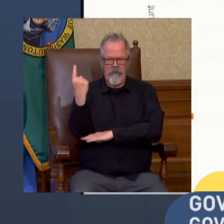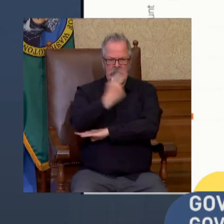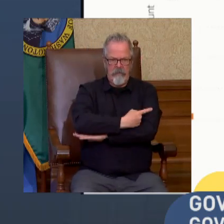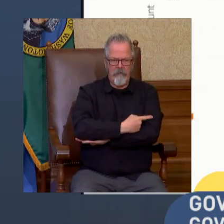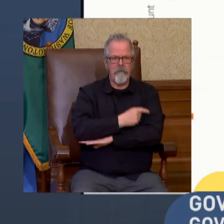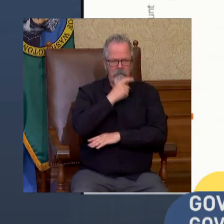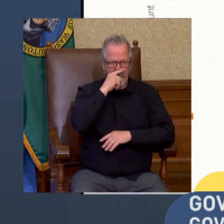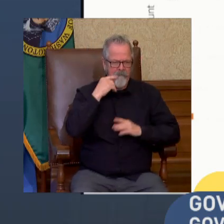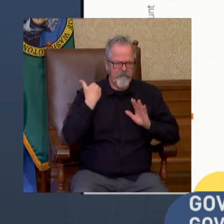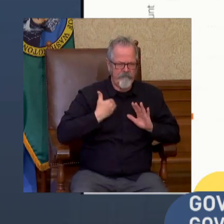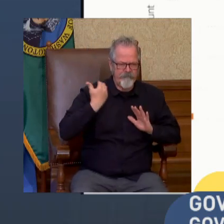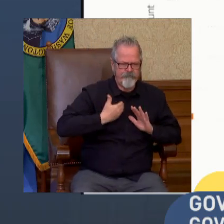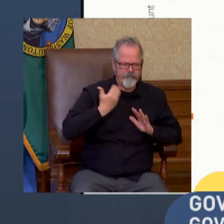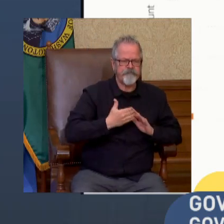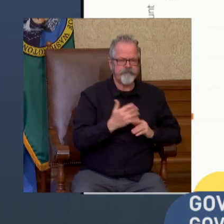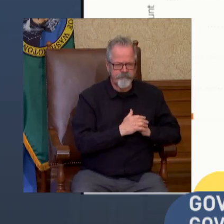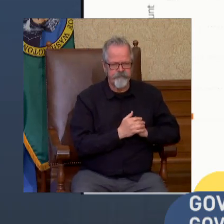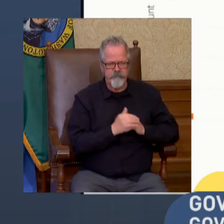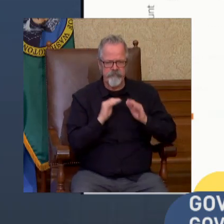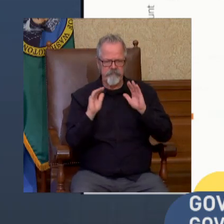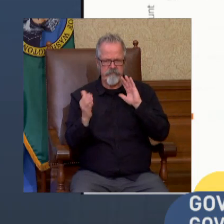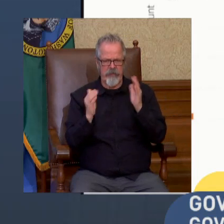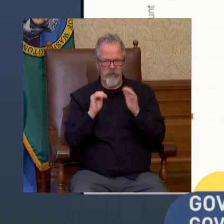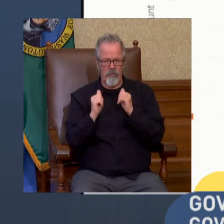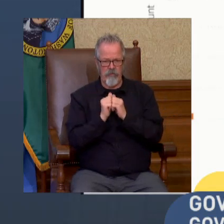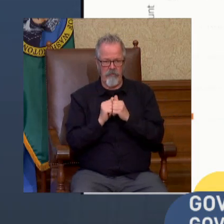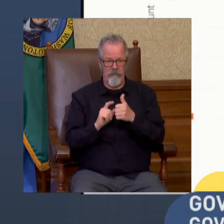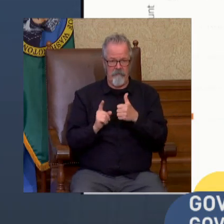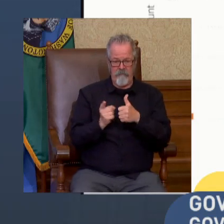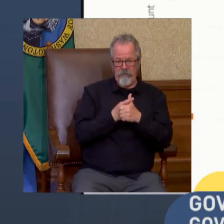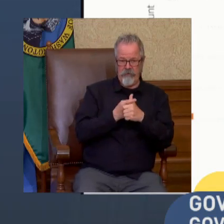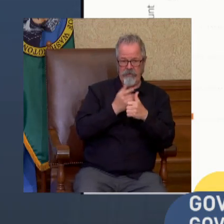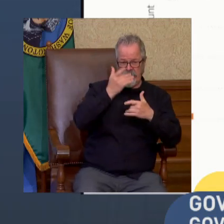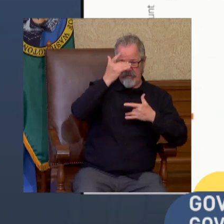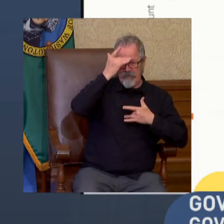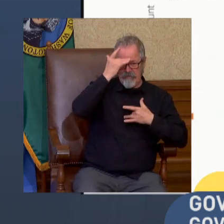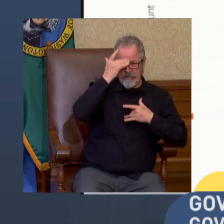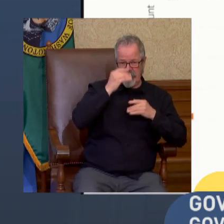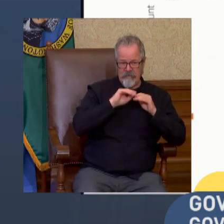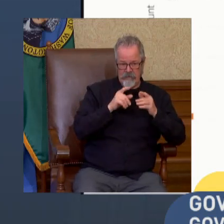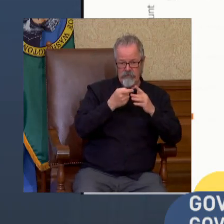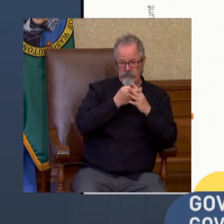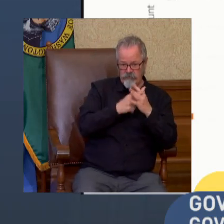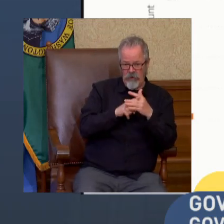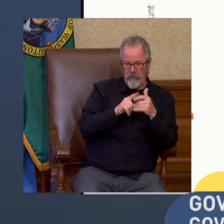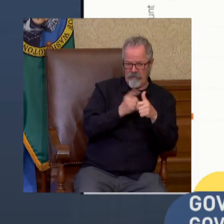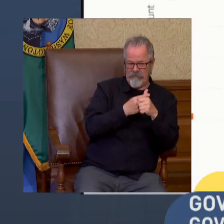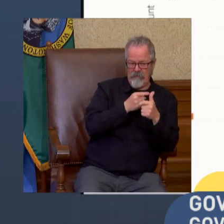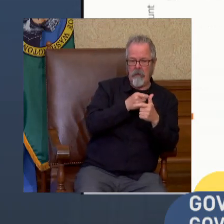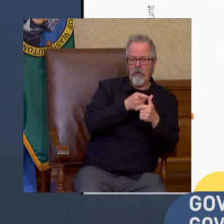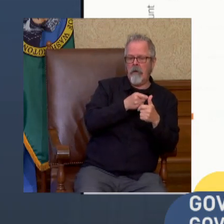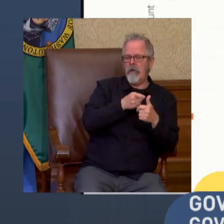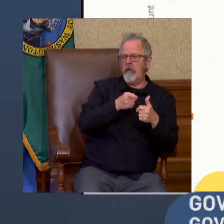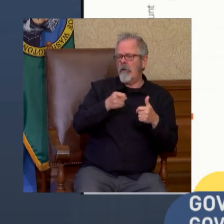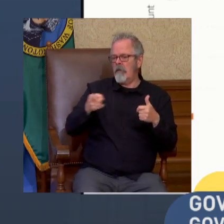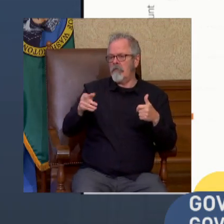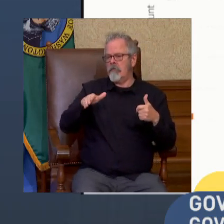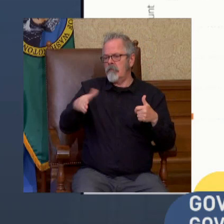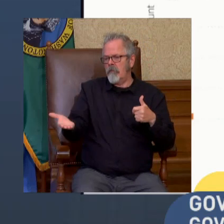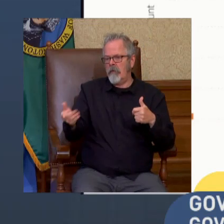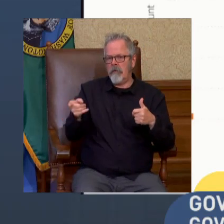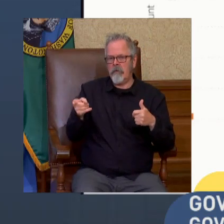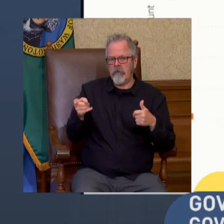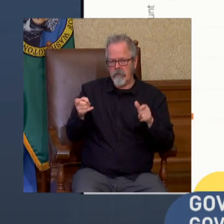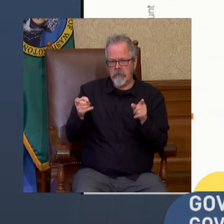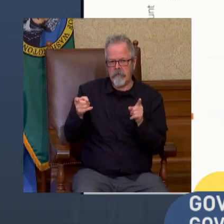started. And that's important because obviously people are in the hospital for some period of time between the